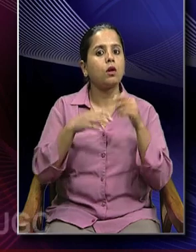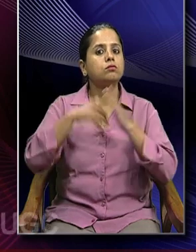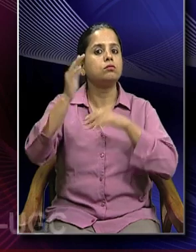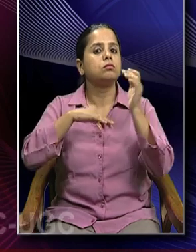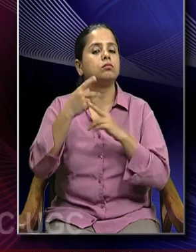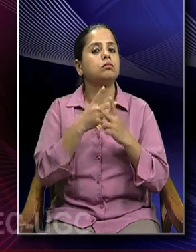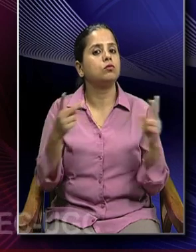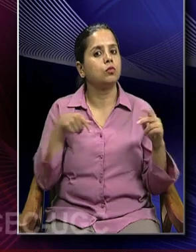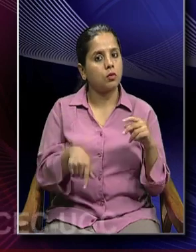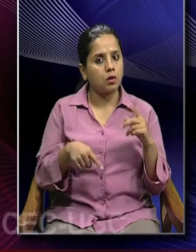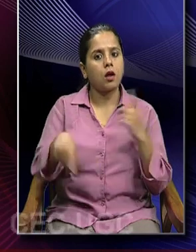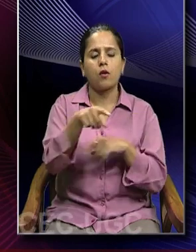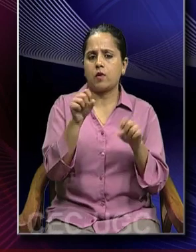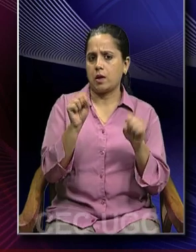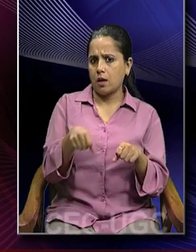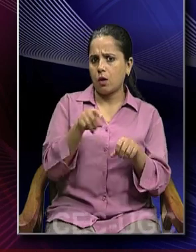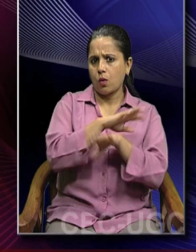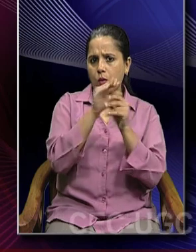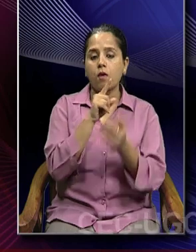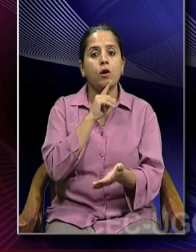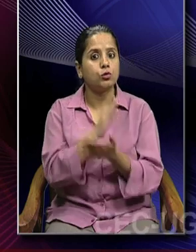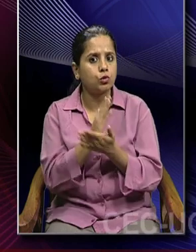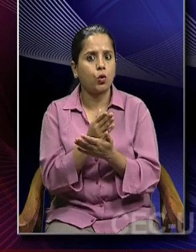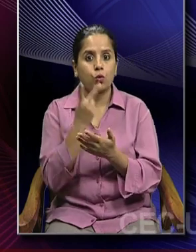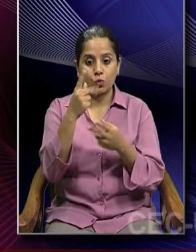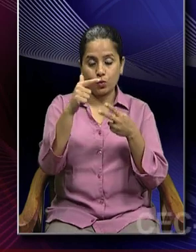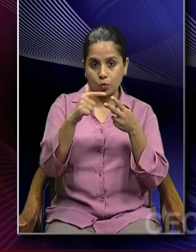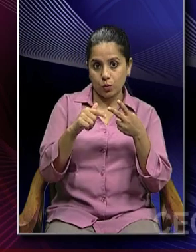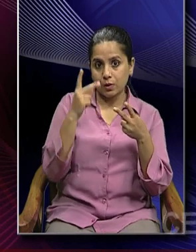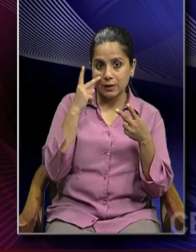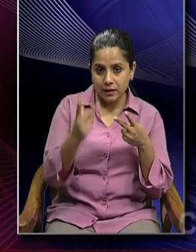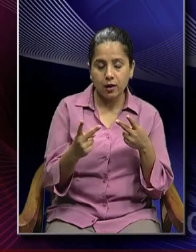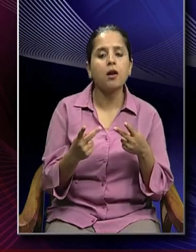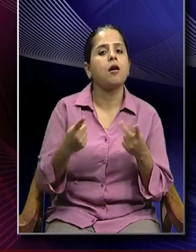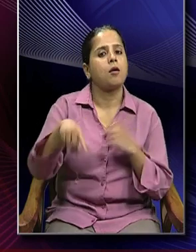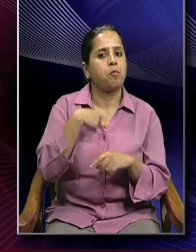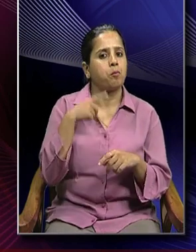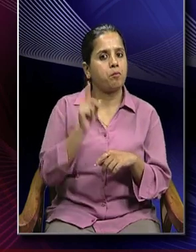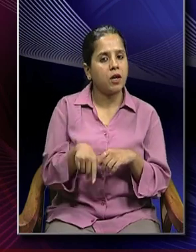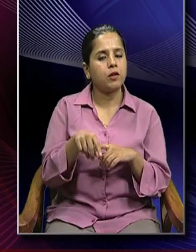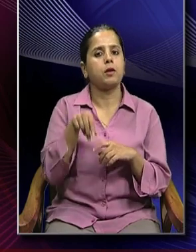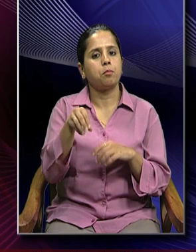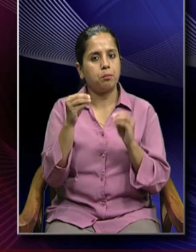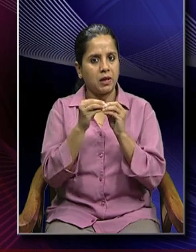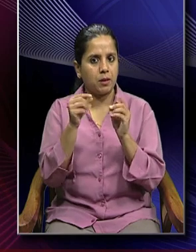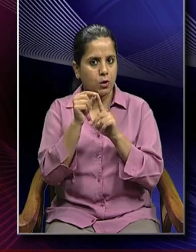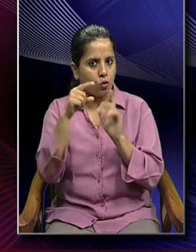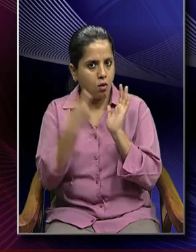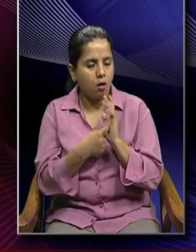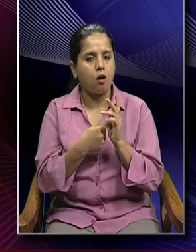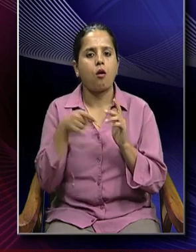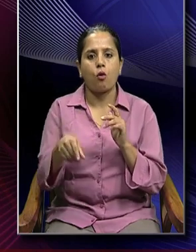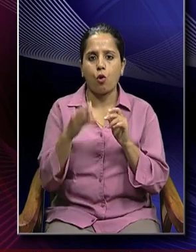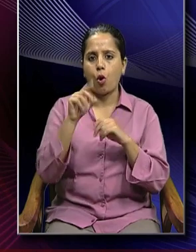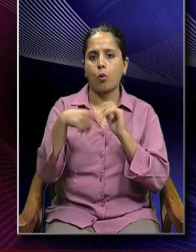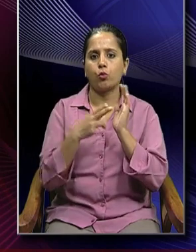enterprise. And of course, in order to ensure these two, we have to go for BPR at the operational level. So, it